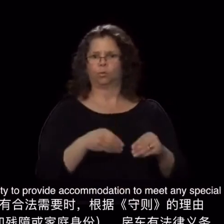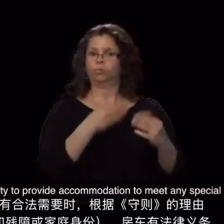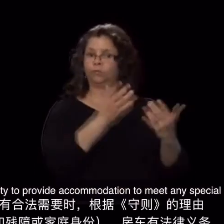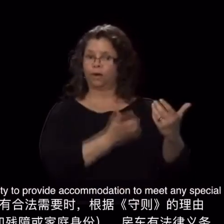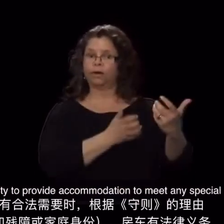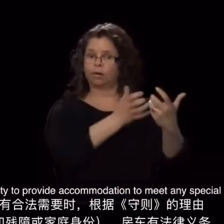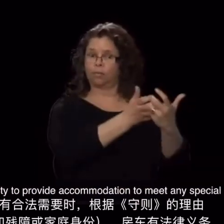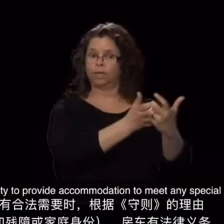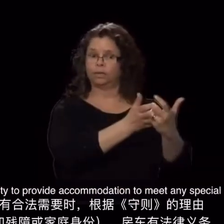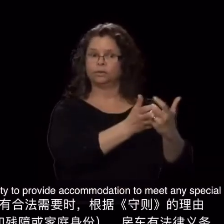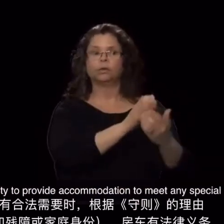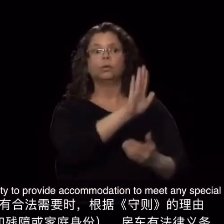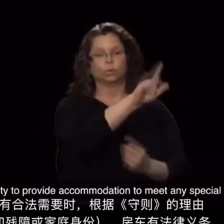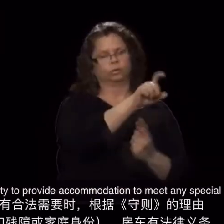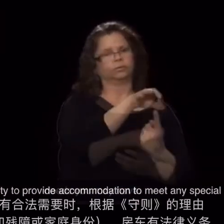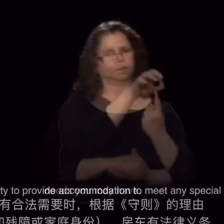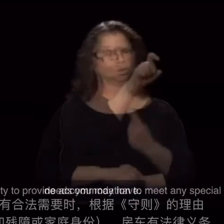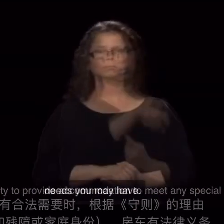accommodation to meet any special need.